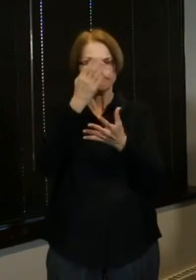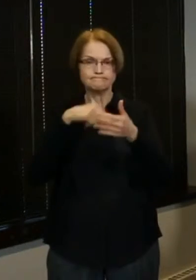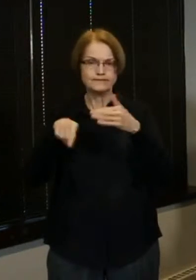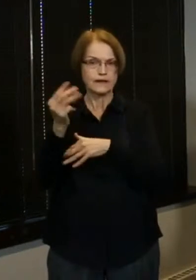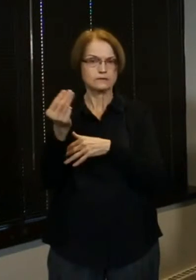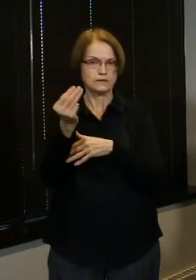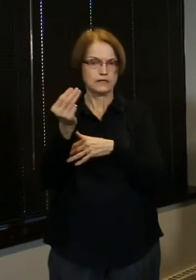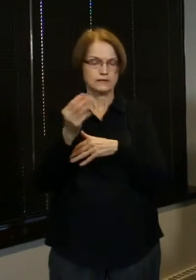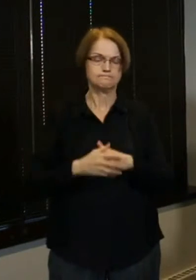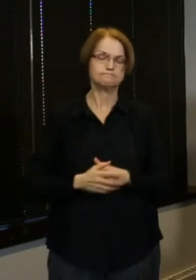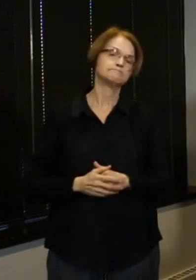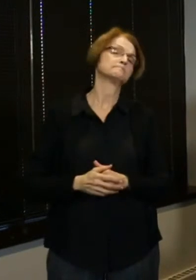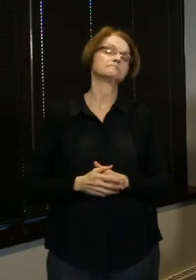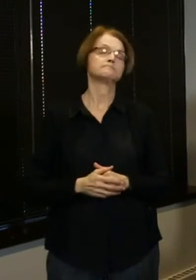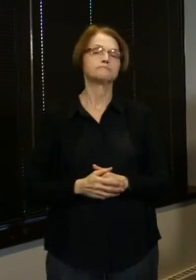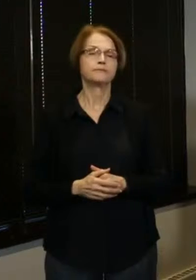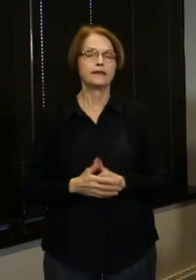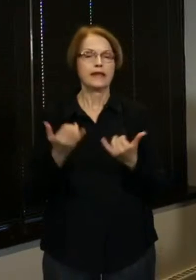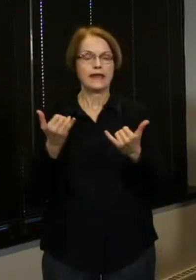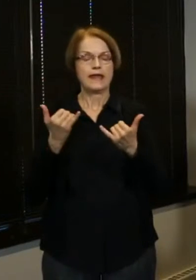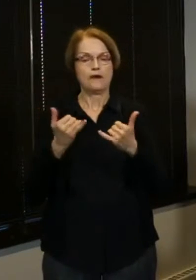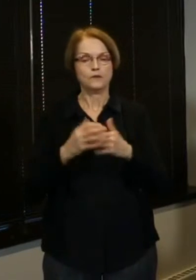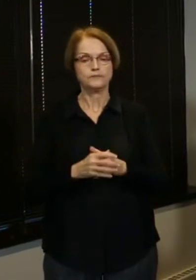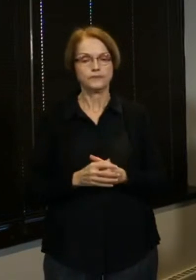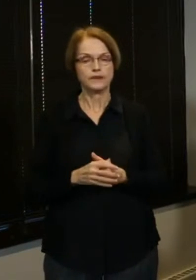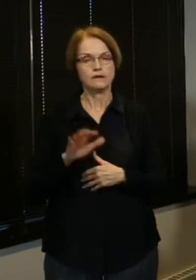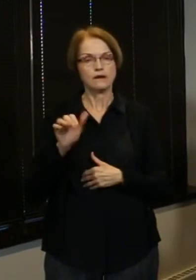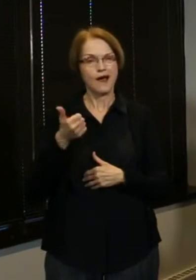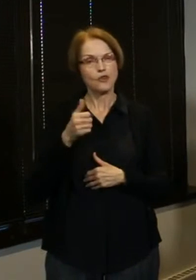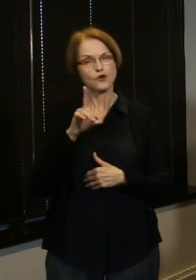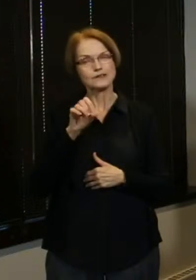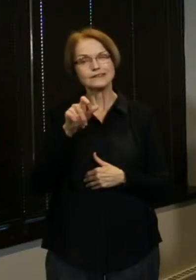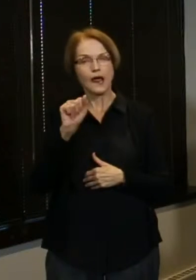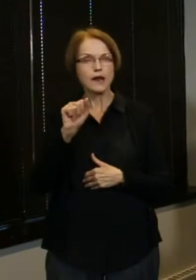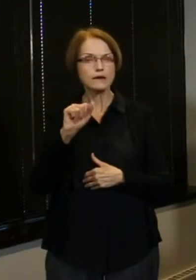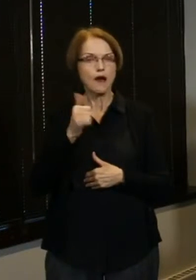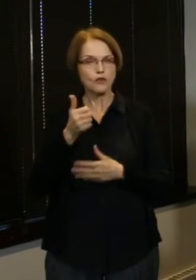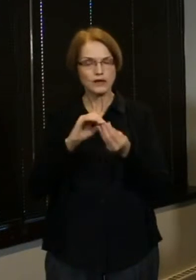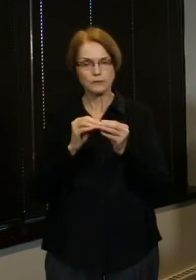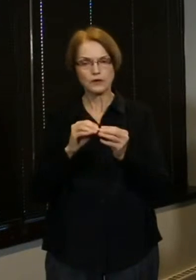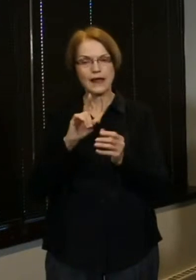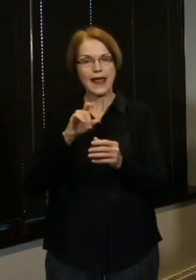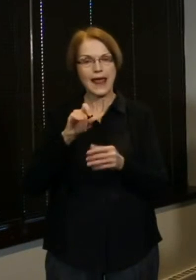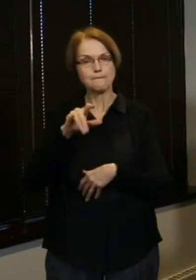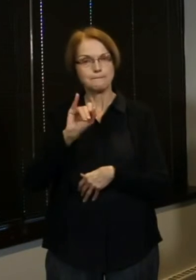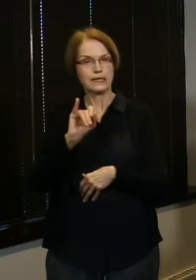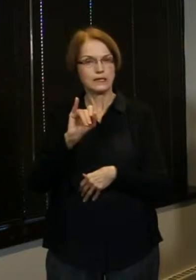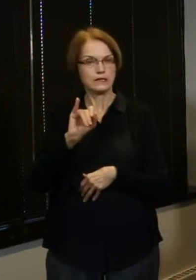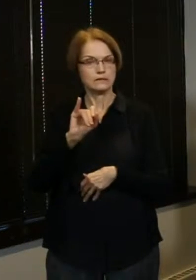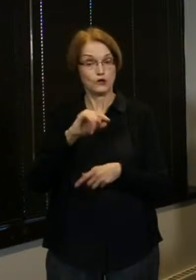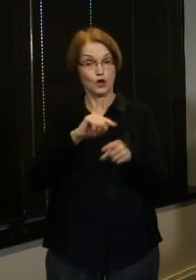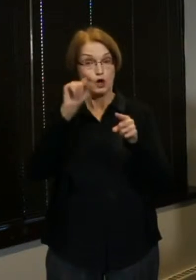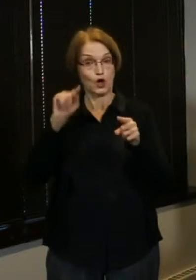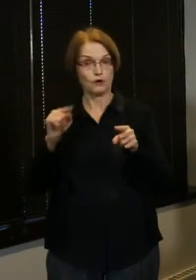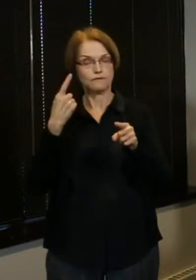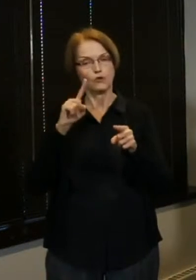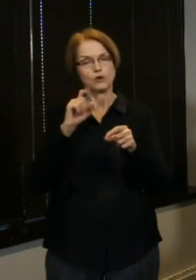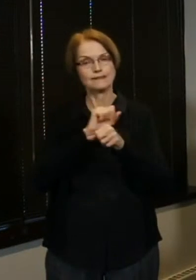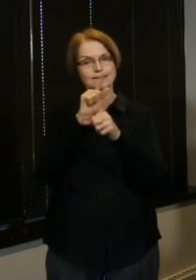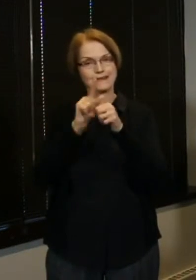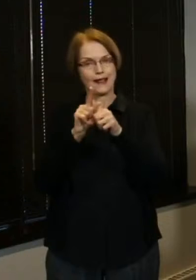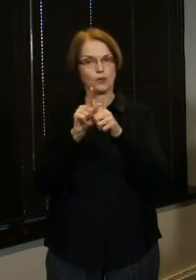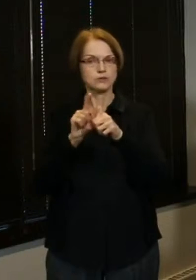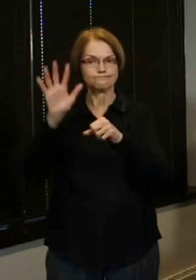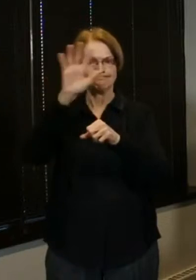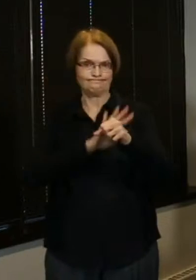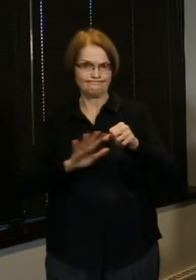Monday. Going through a couple of our other data slides, so this is the epi curve for the St. Louis statistical area.